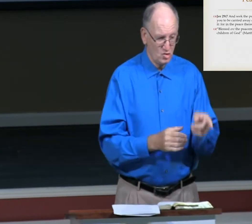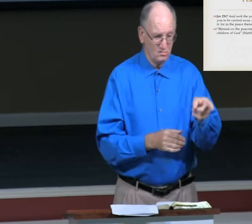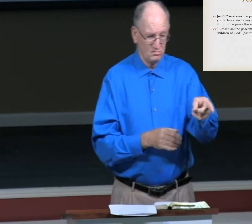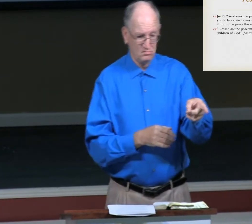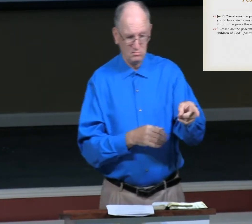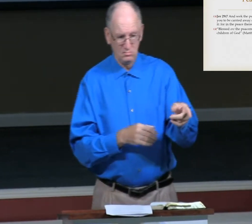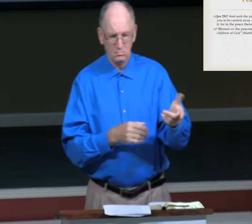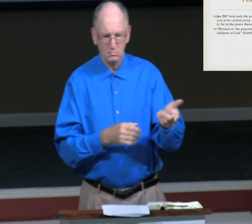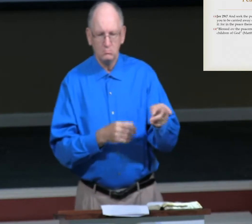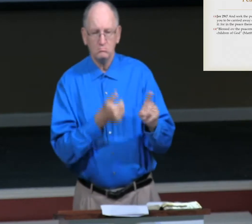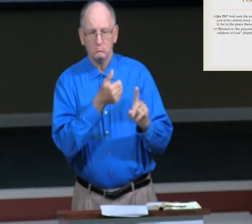the unbelievers